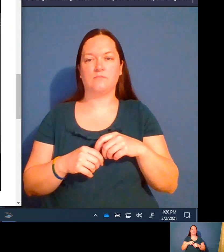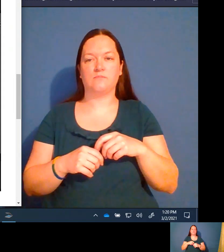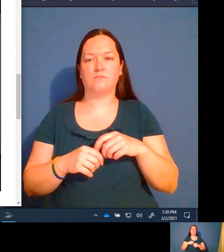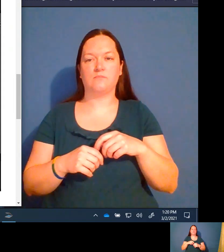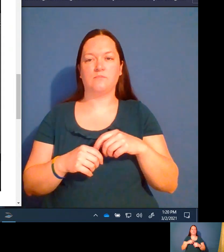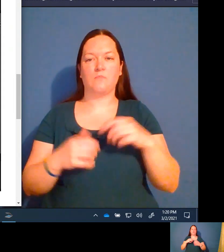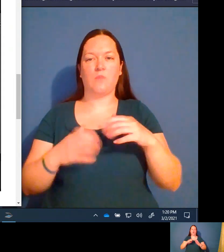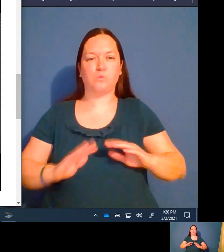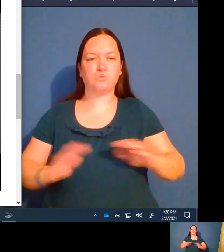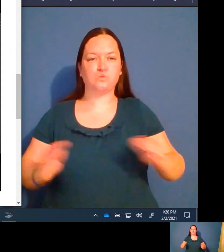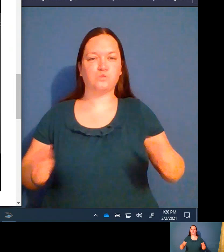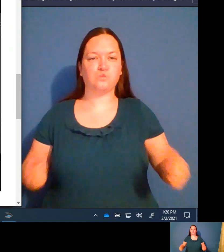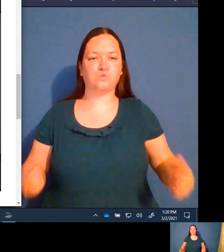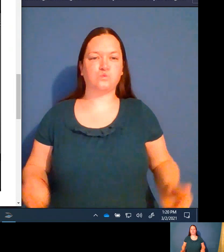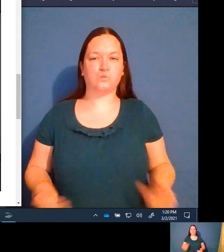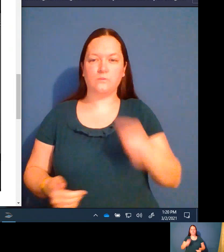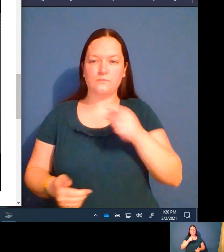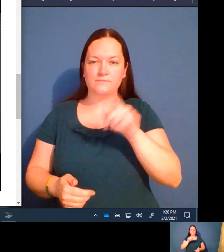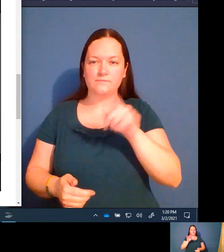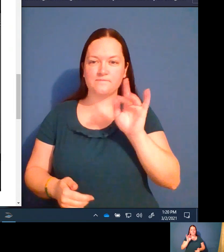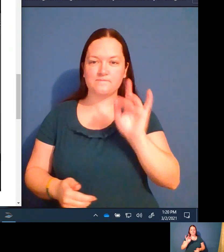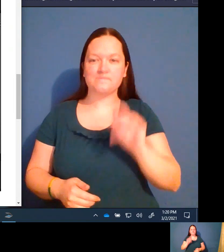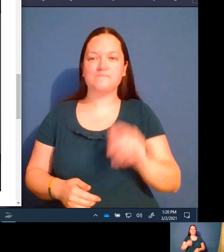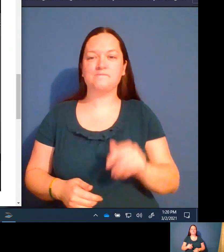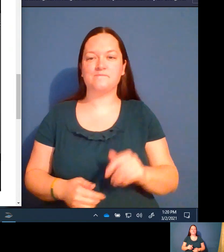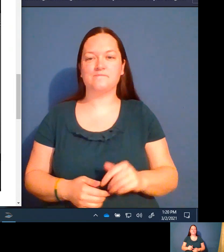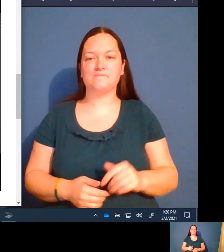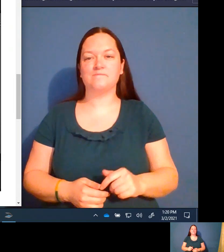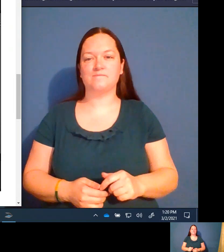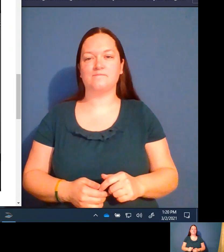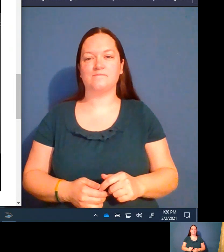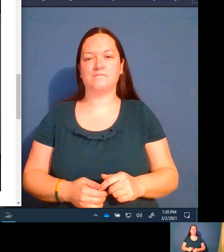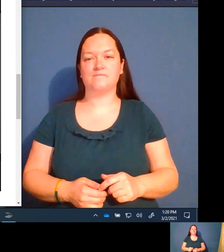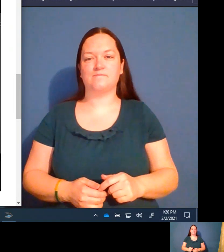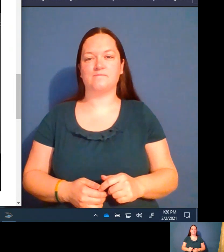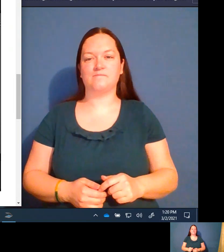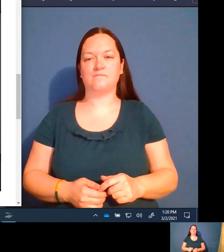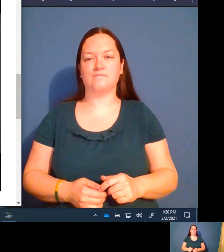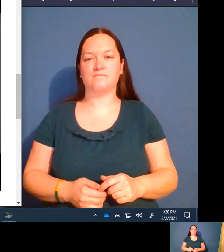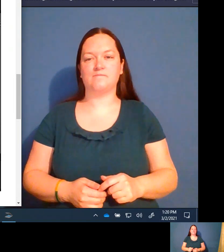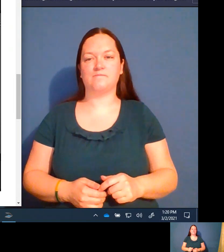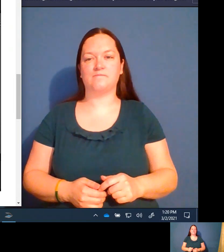We'll make him a nice roly-poly teddy bear here. There we go.